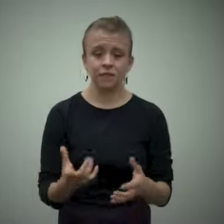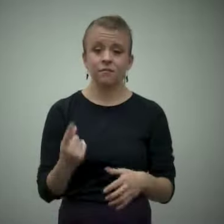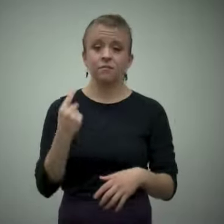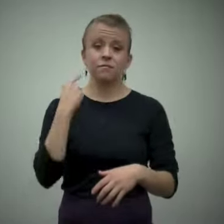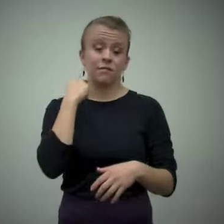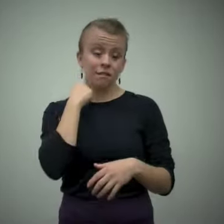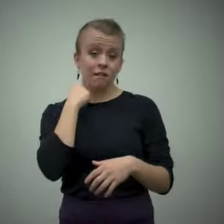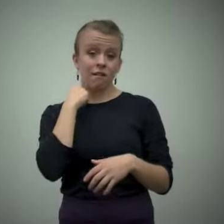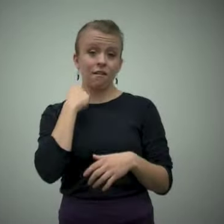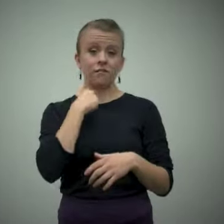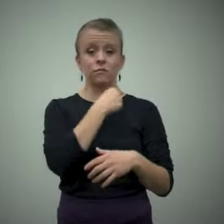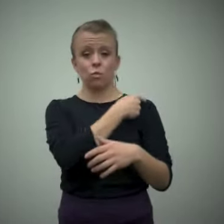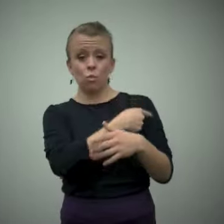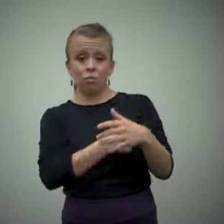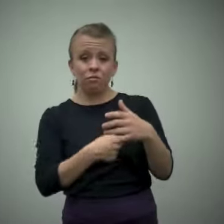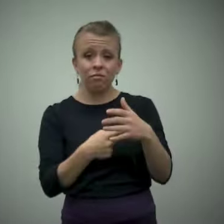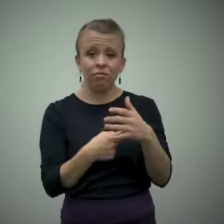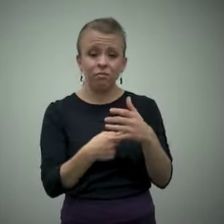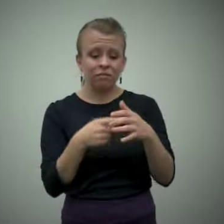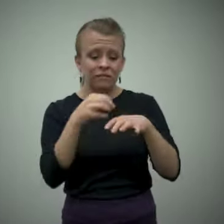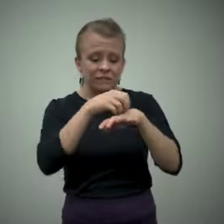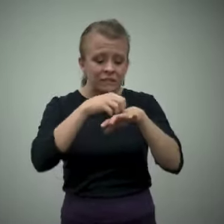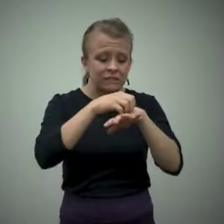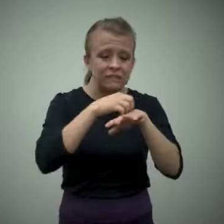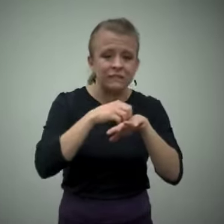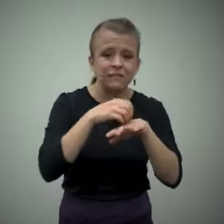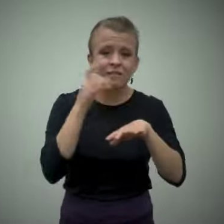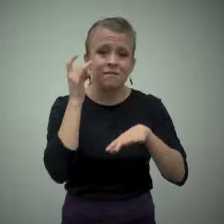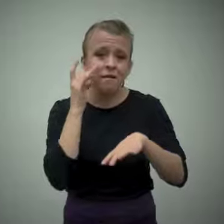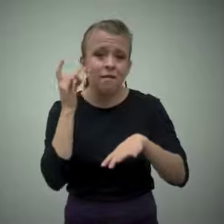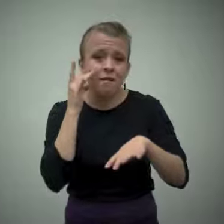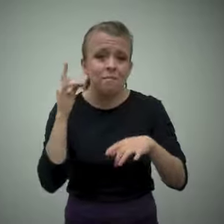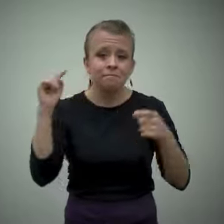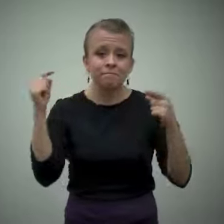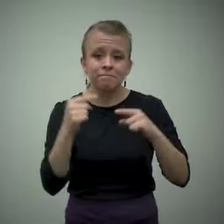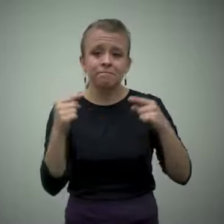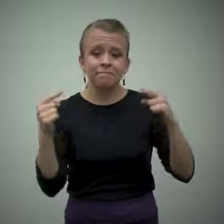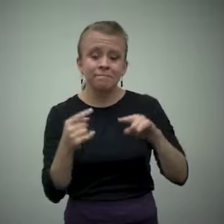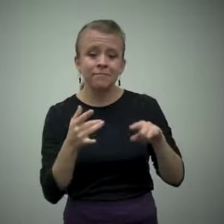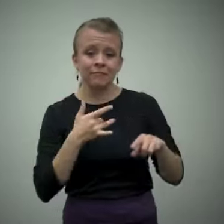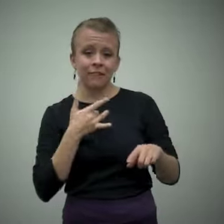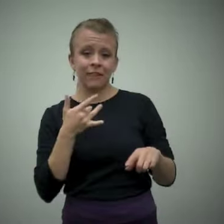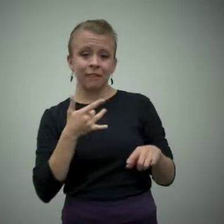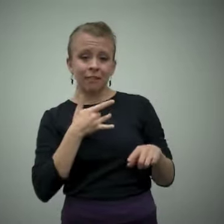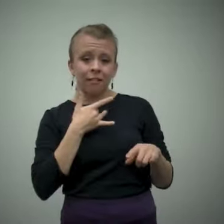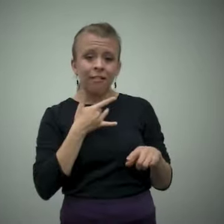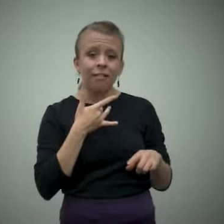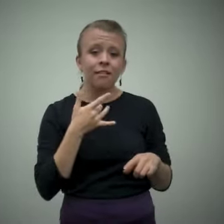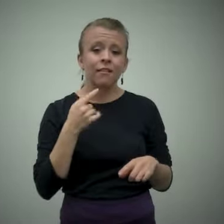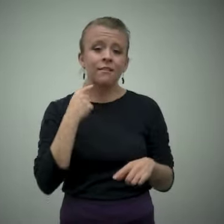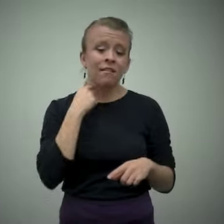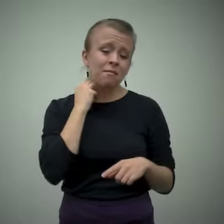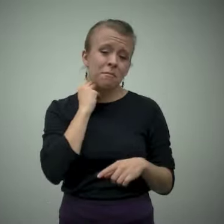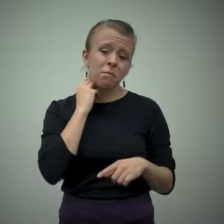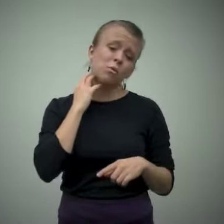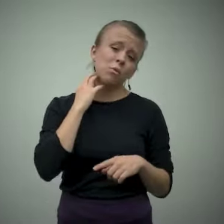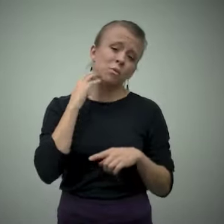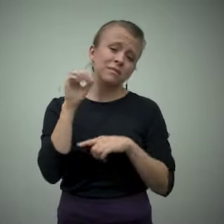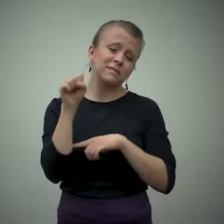feel tingling, feel numb, or pain in my neck, shoulder, arms, or hands? Does my